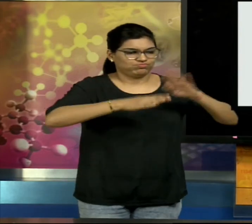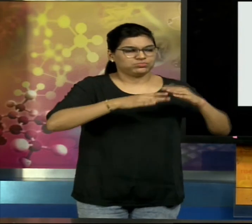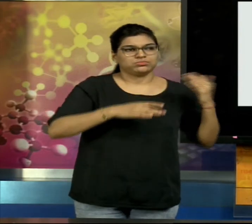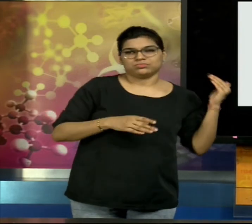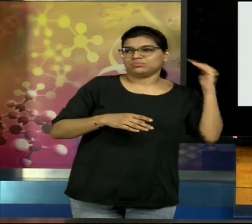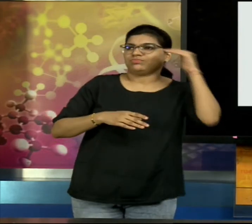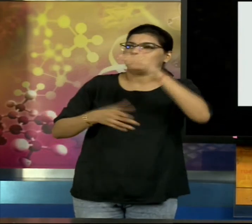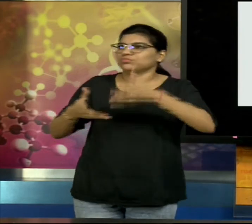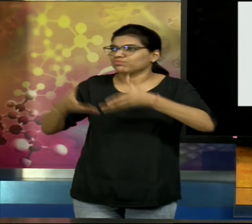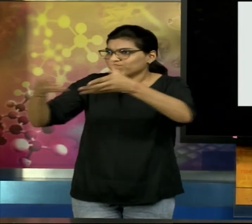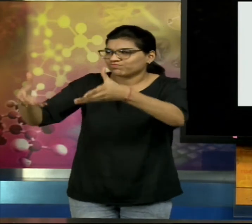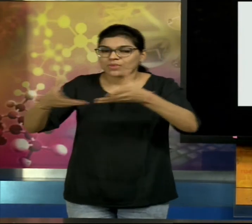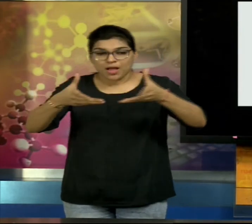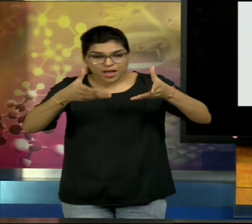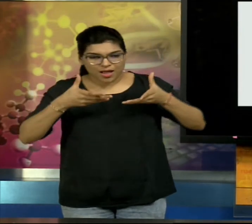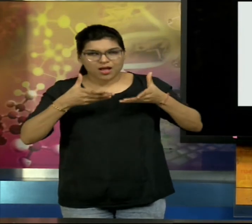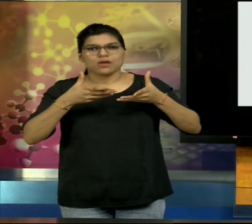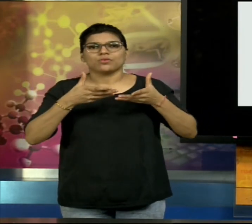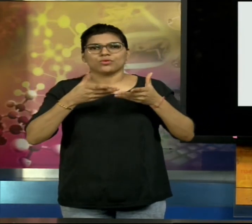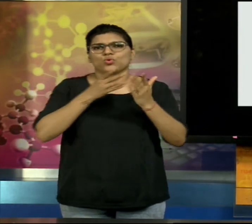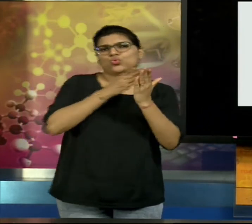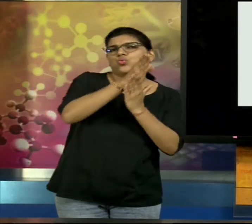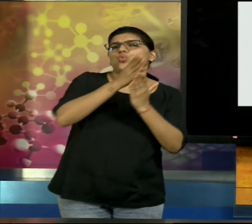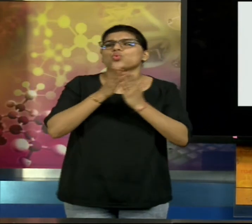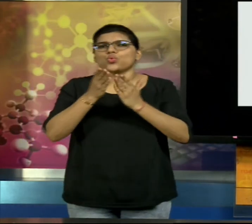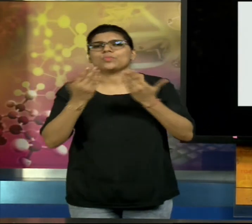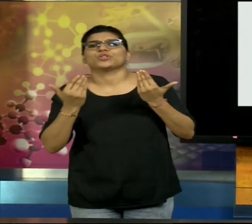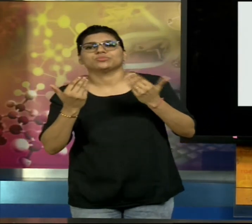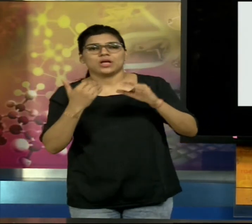We all have seen post offices. It is kind of similar things.